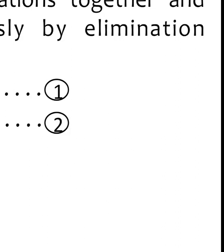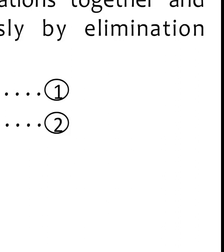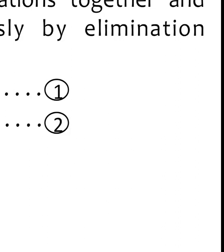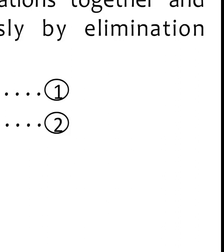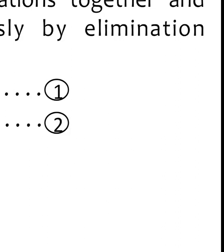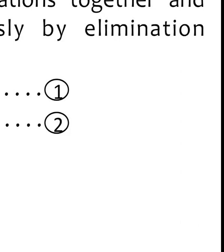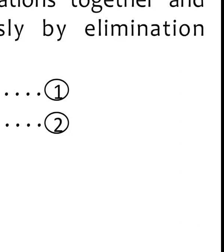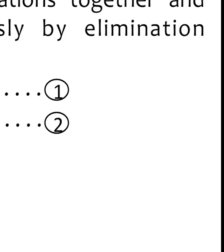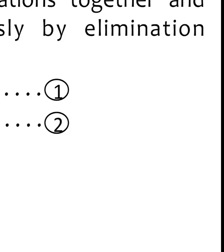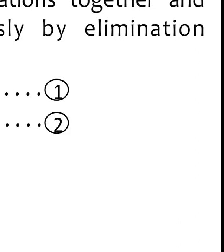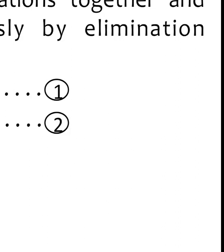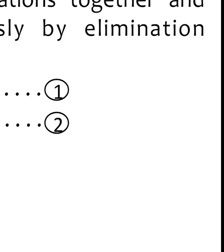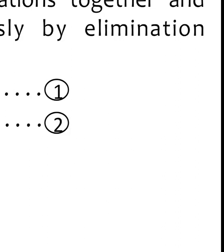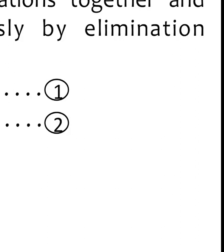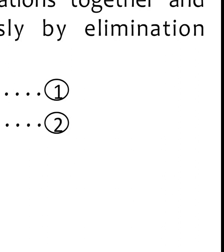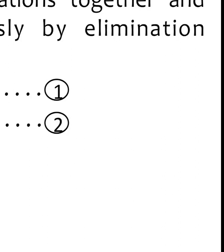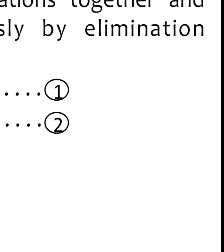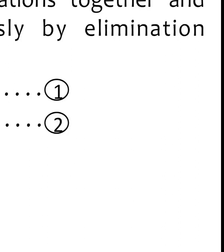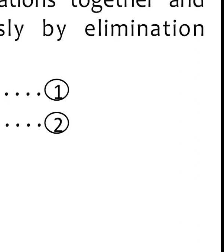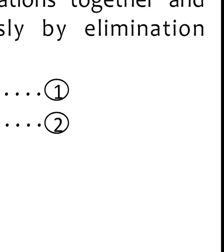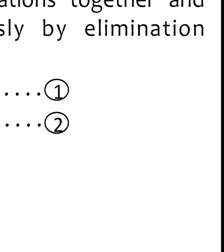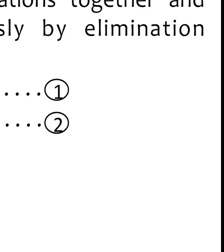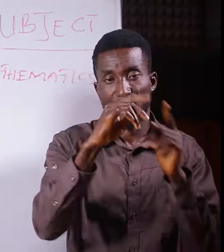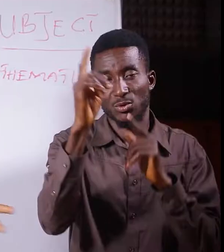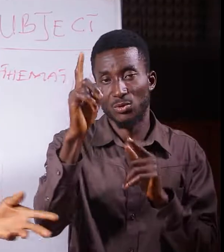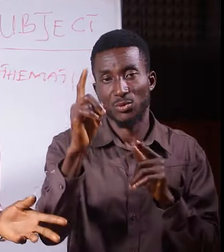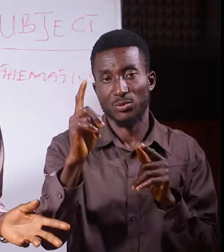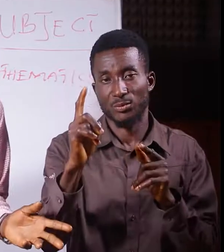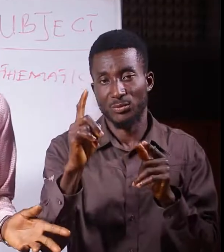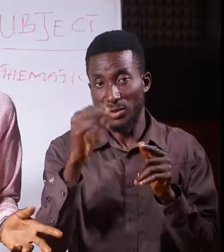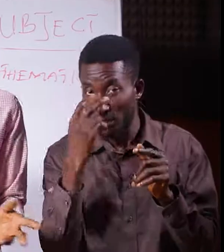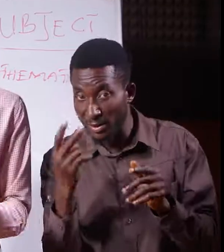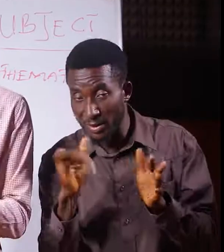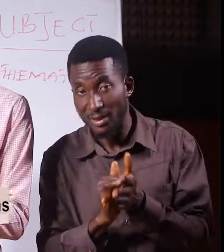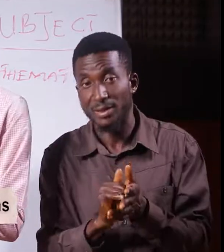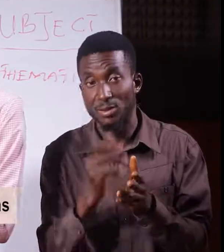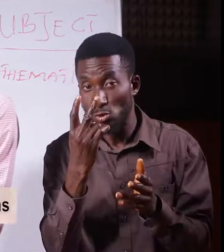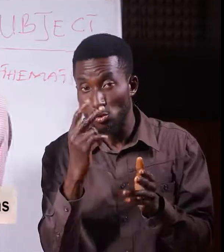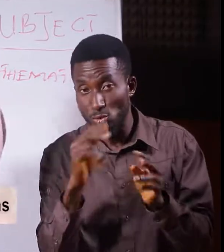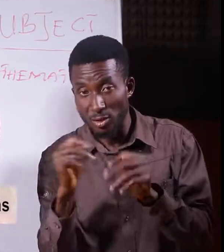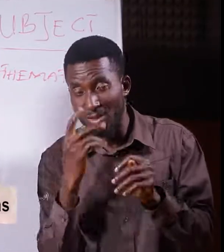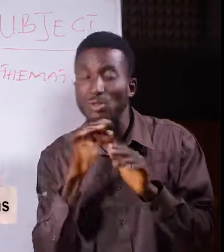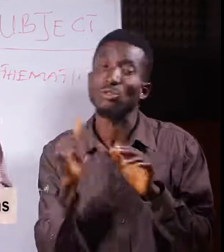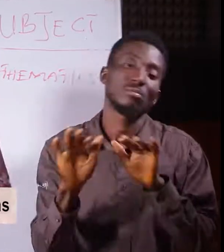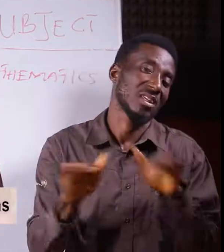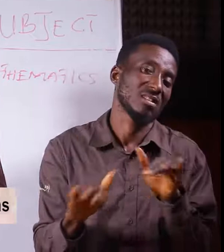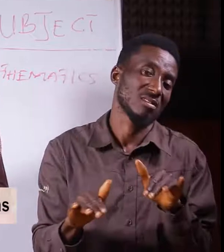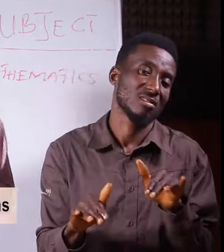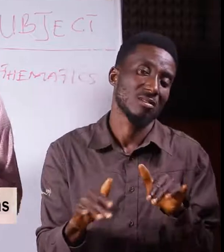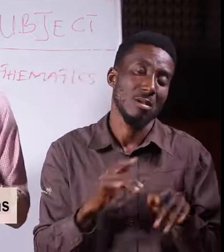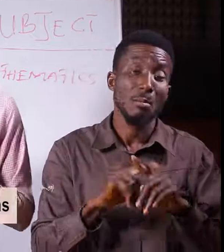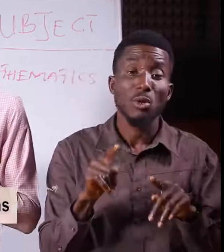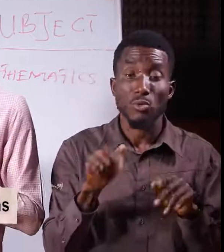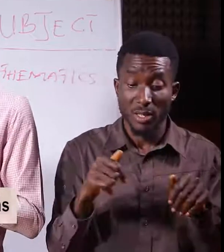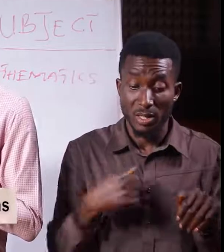minus 3y equals to minus 2, equation 2. You can now see that the two terms are not balanced, but I chose to